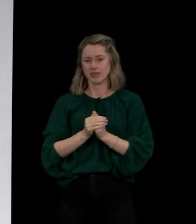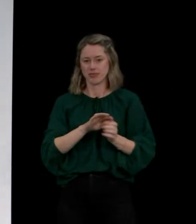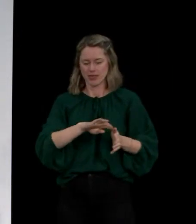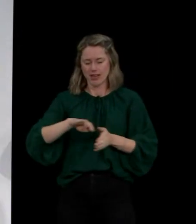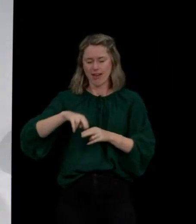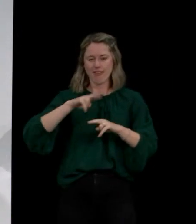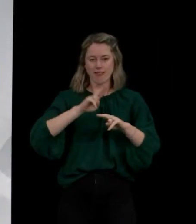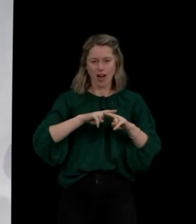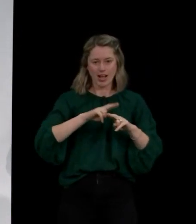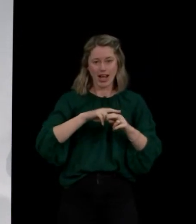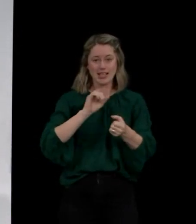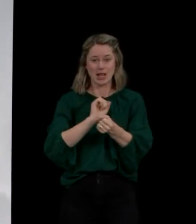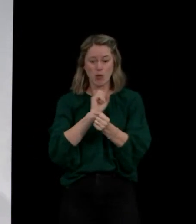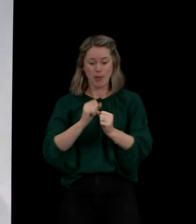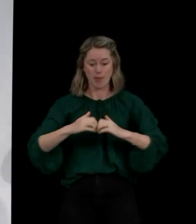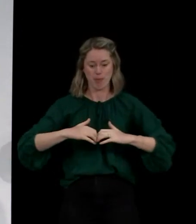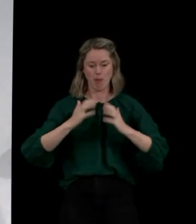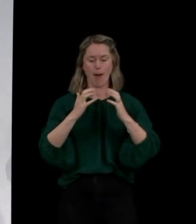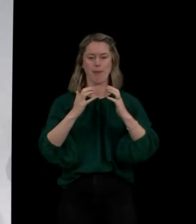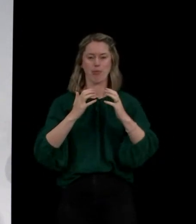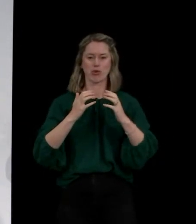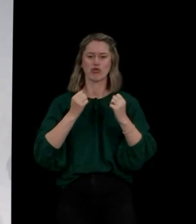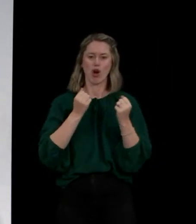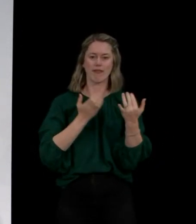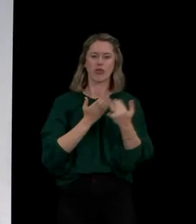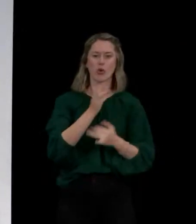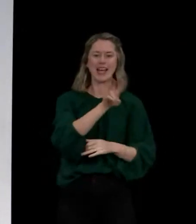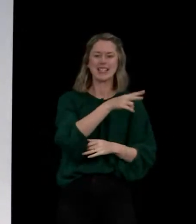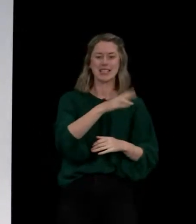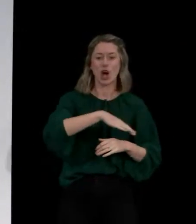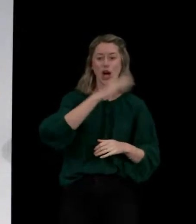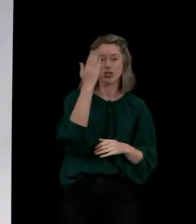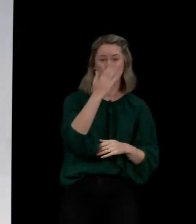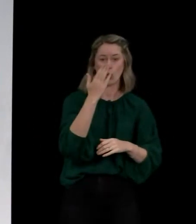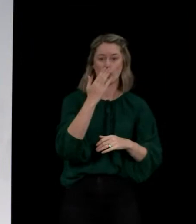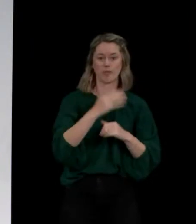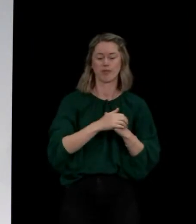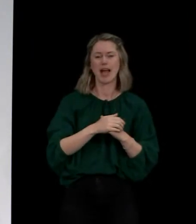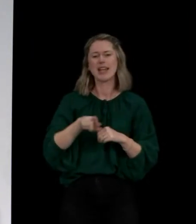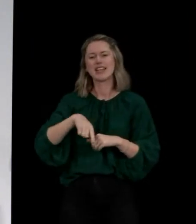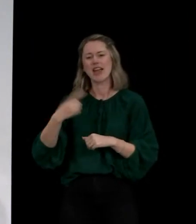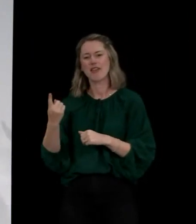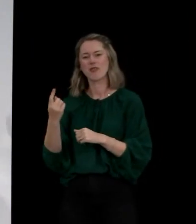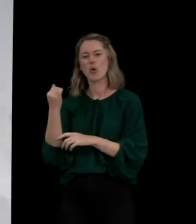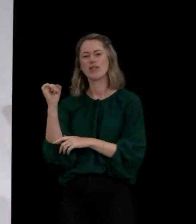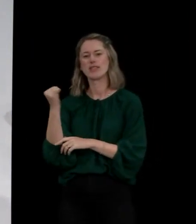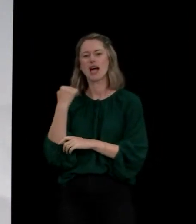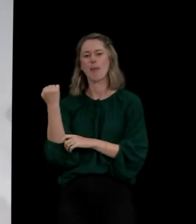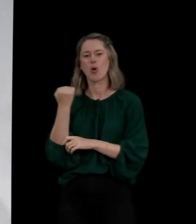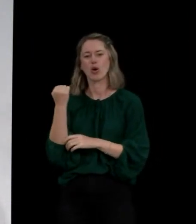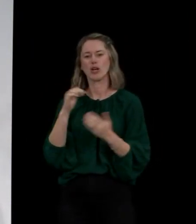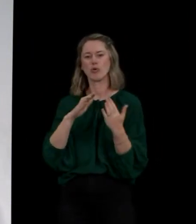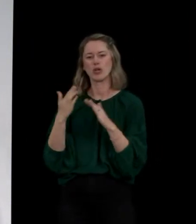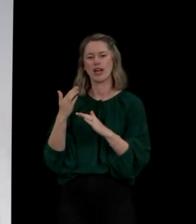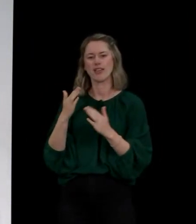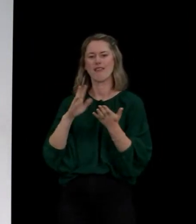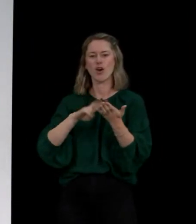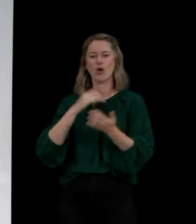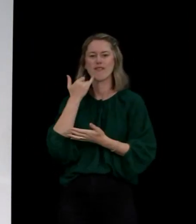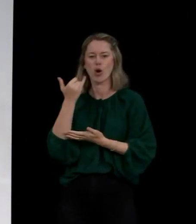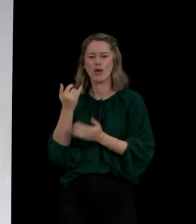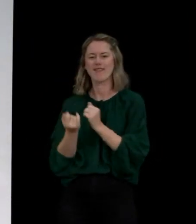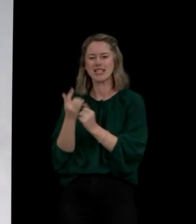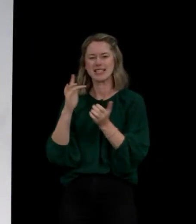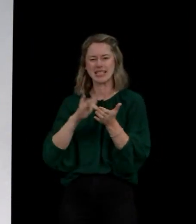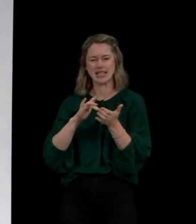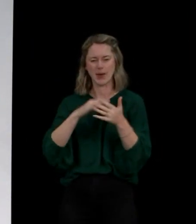and Saturday there is a pop-up drive-through at Henderson High School and another for the Samoan community at the Vodafone Event Centre.